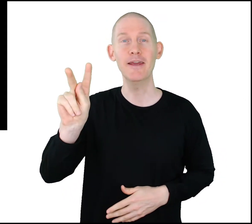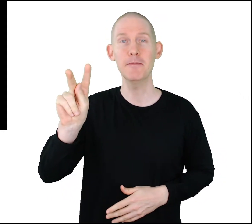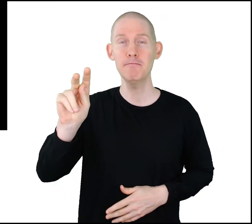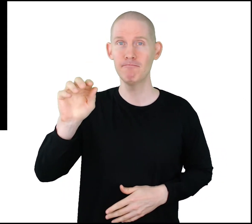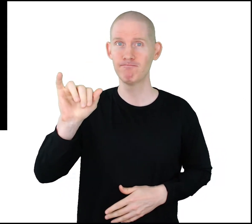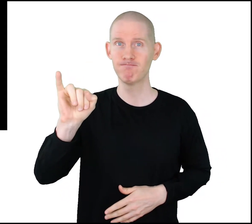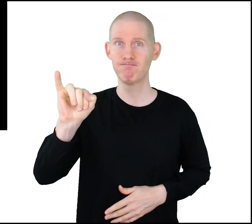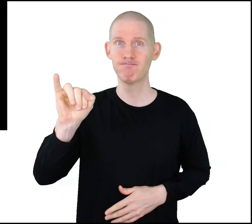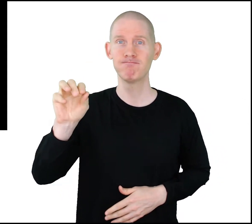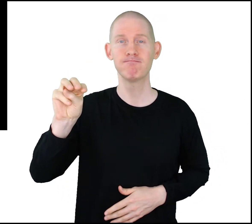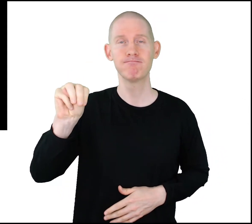Kim,